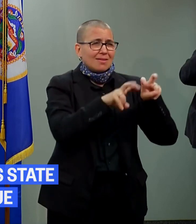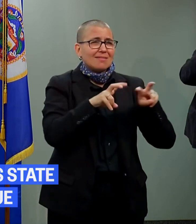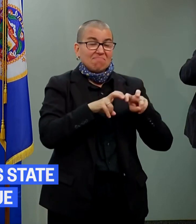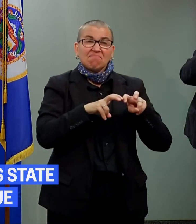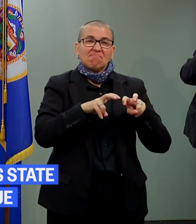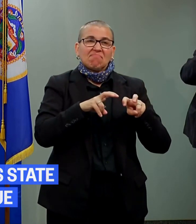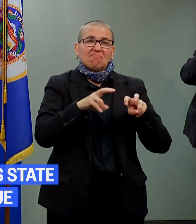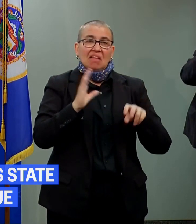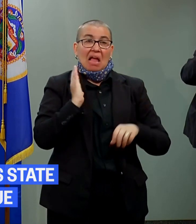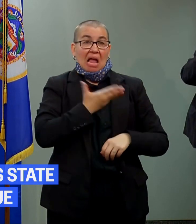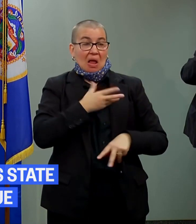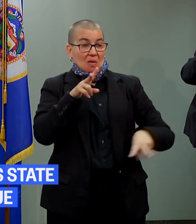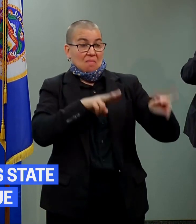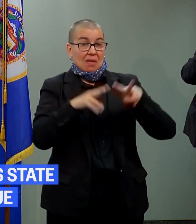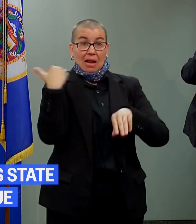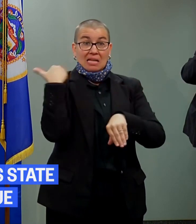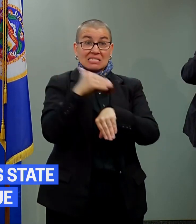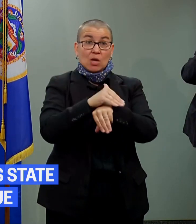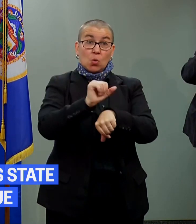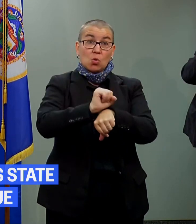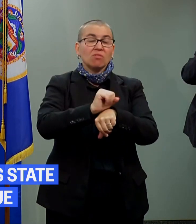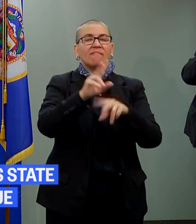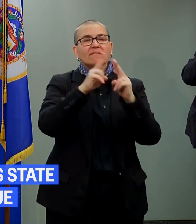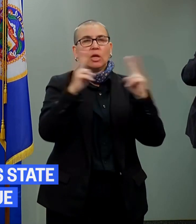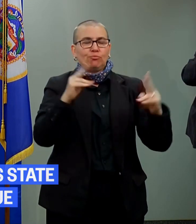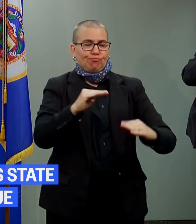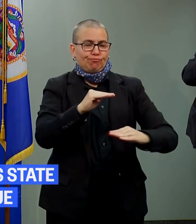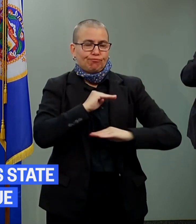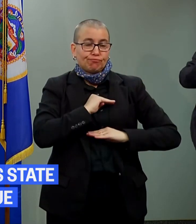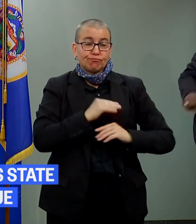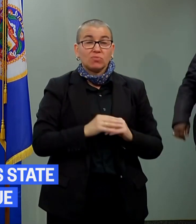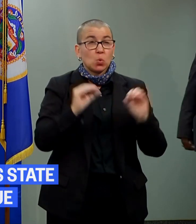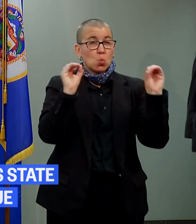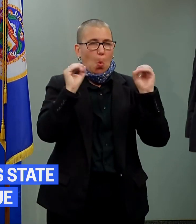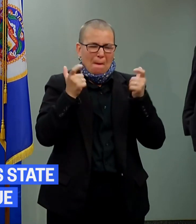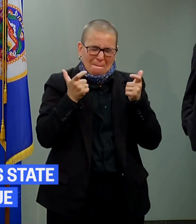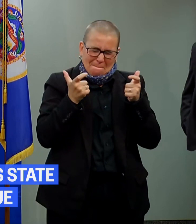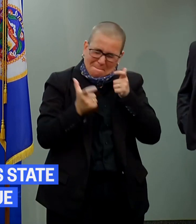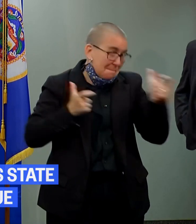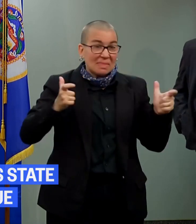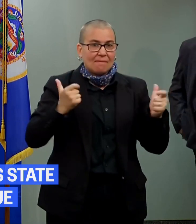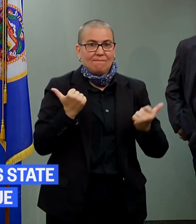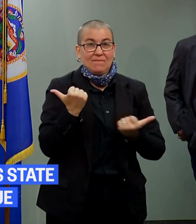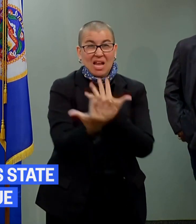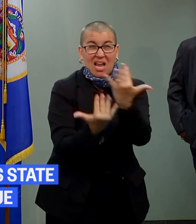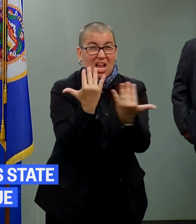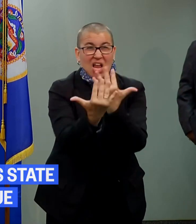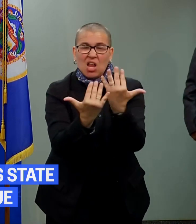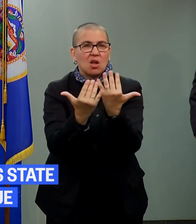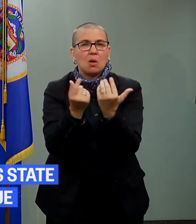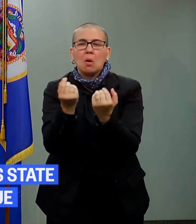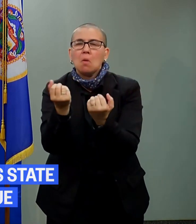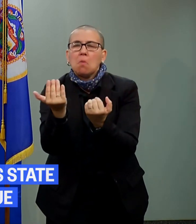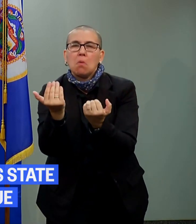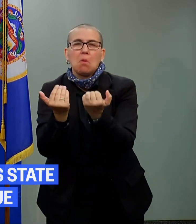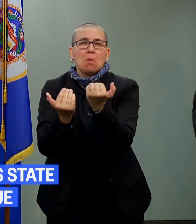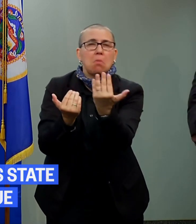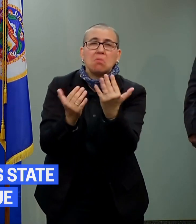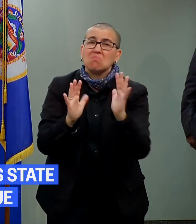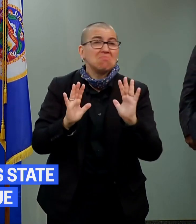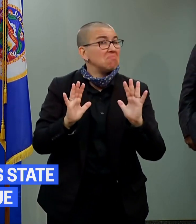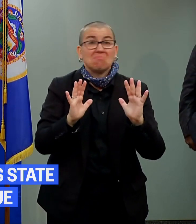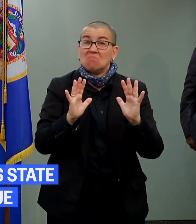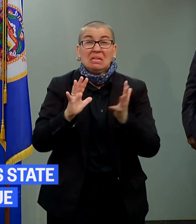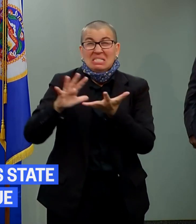We didn't see the lawlessness. We didn't see the risk to personal safety, the crime, the looting, the burglary, the property destruction was